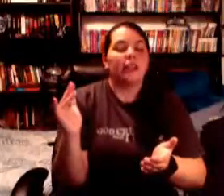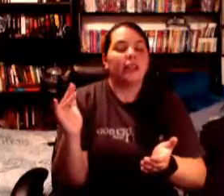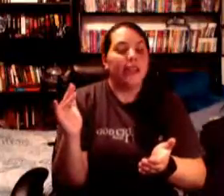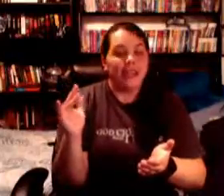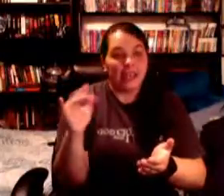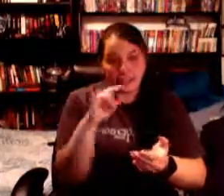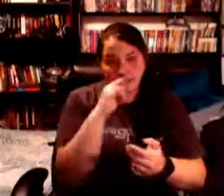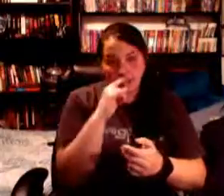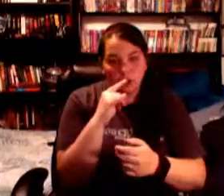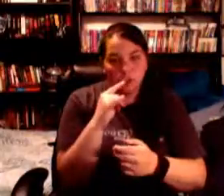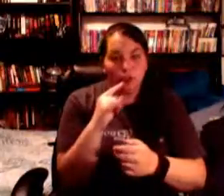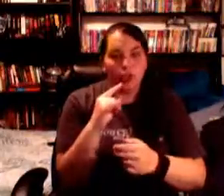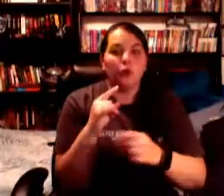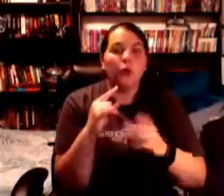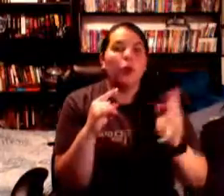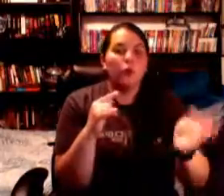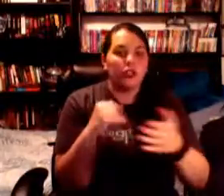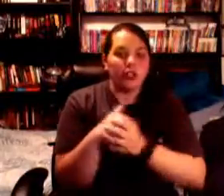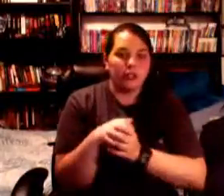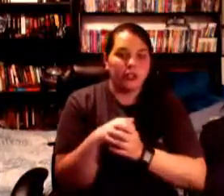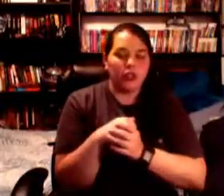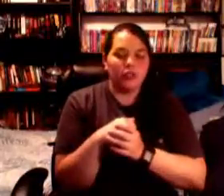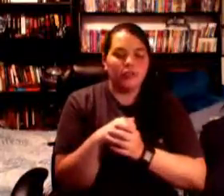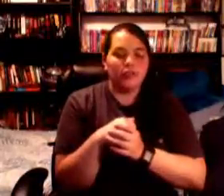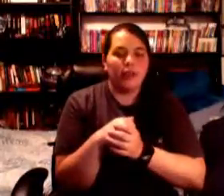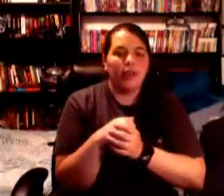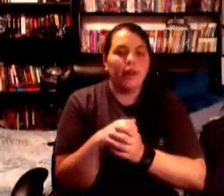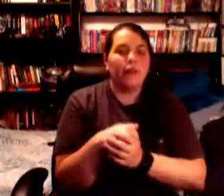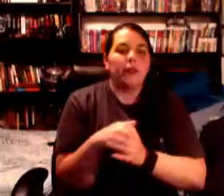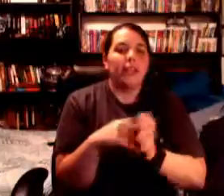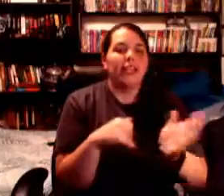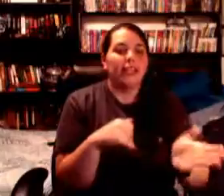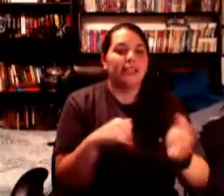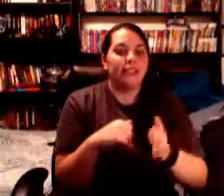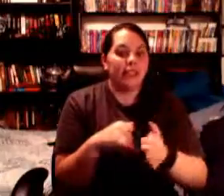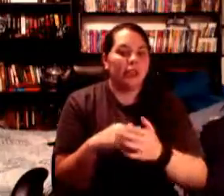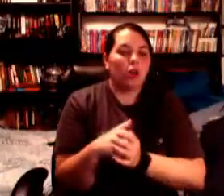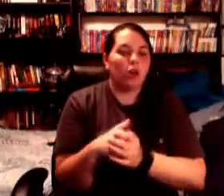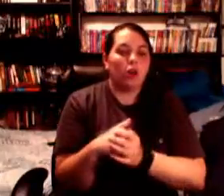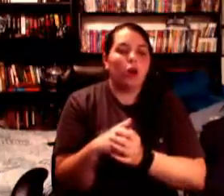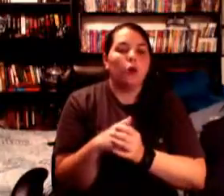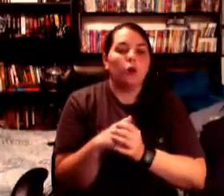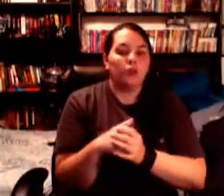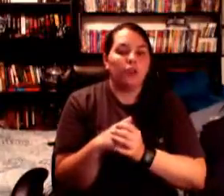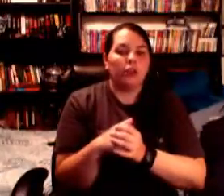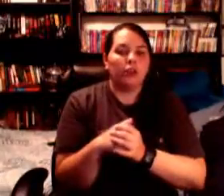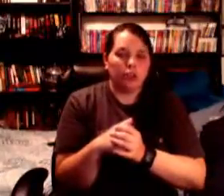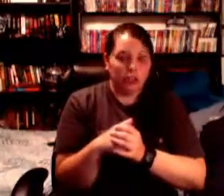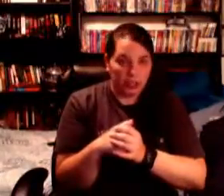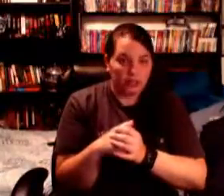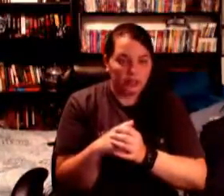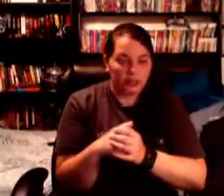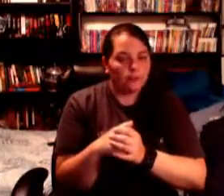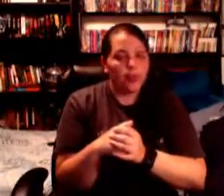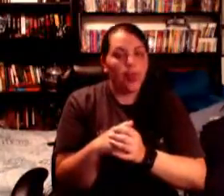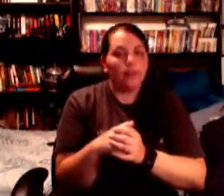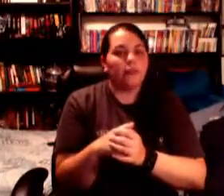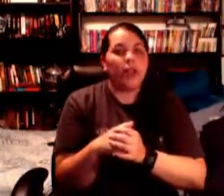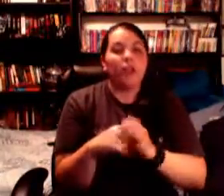the kids will do we shall see Jesus. Then the kids and teens will go, we shall see Jesus.